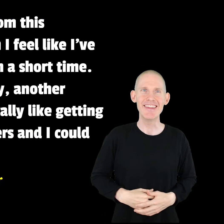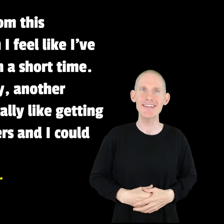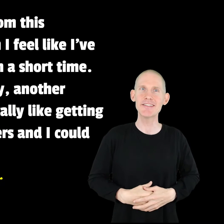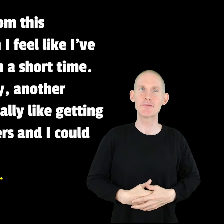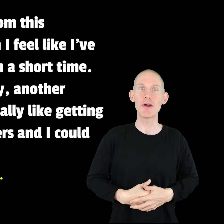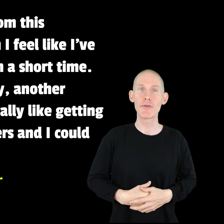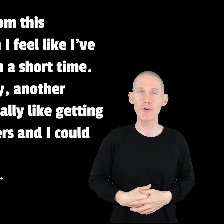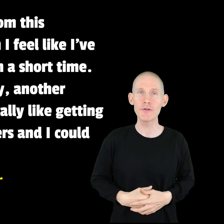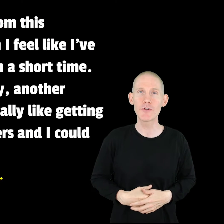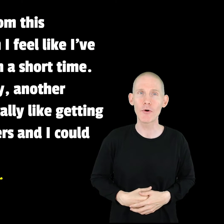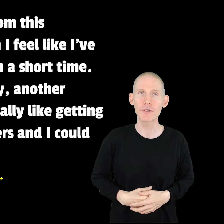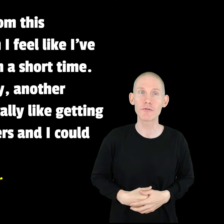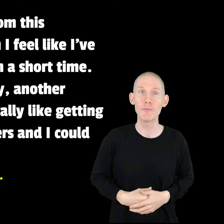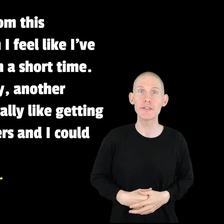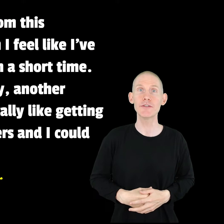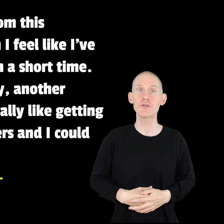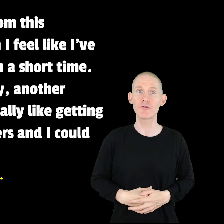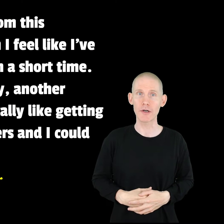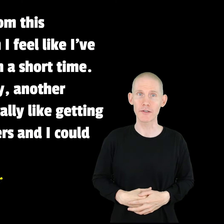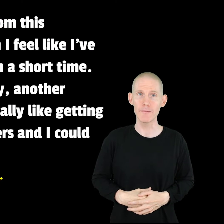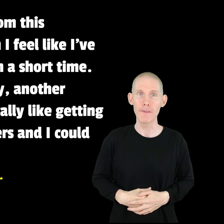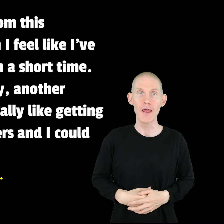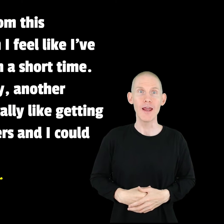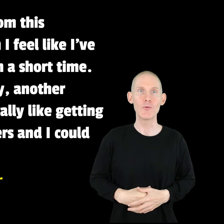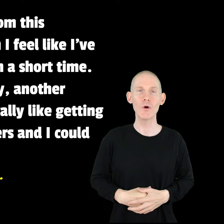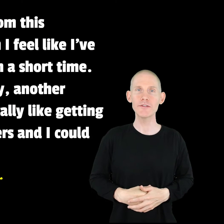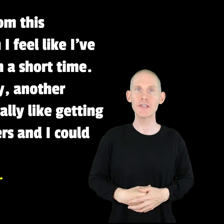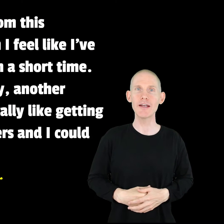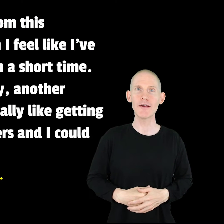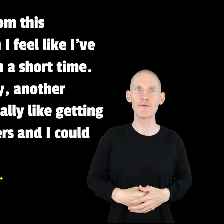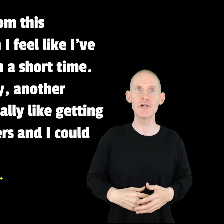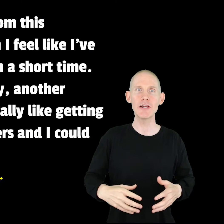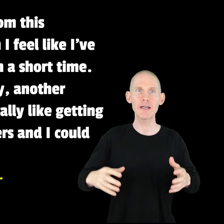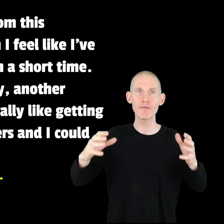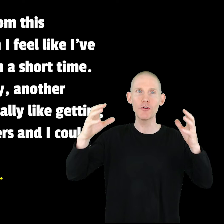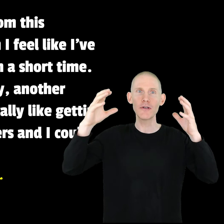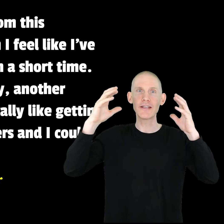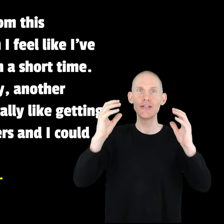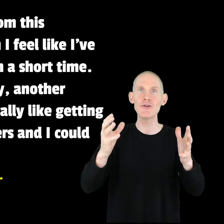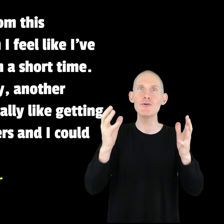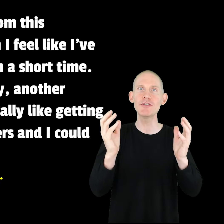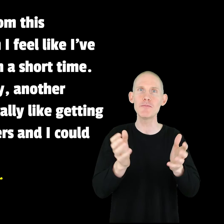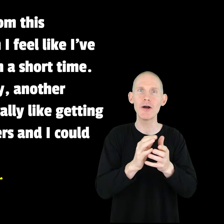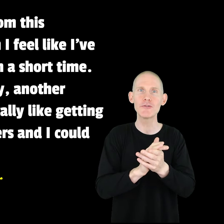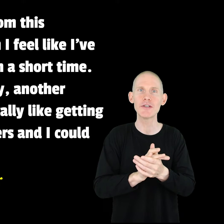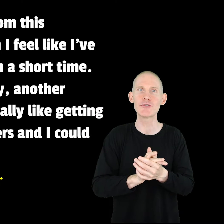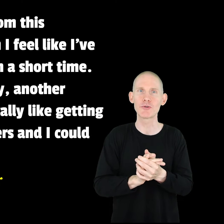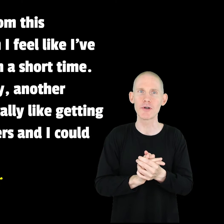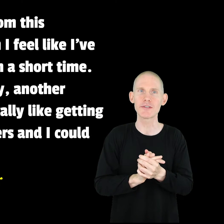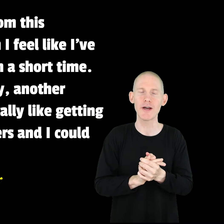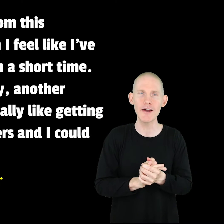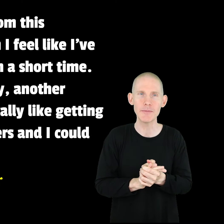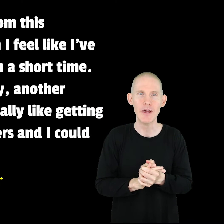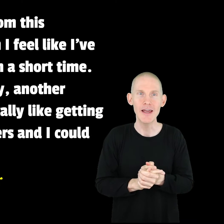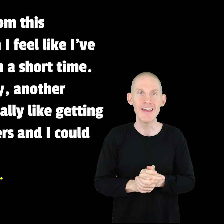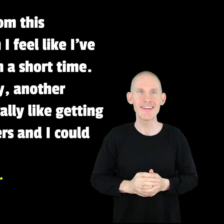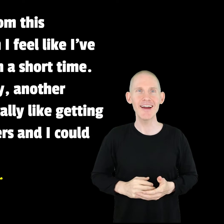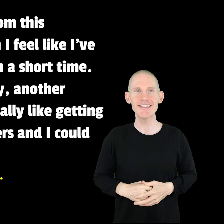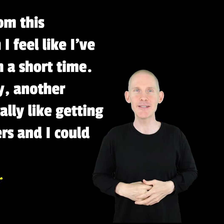This is my third course from this instructor, and once again, I feel like I've learned a huge amount in a short time. The guy seemed